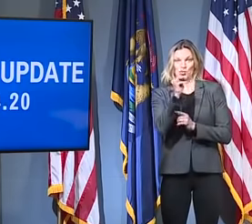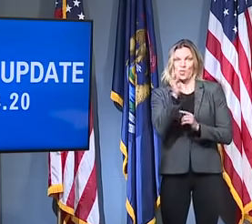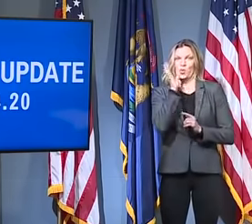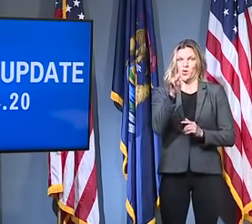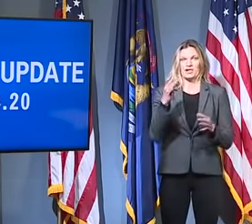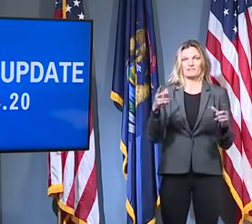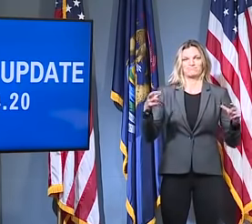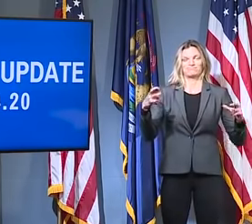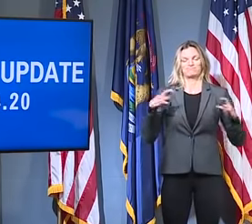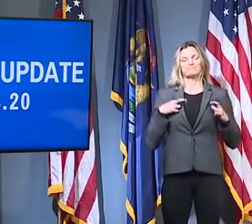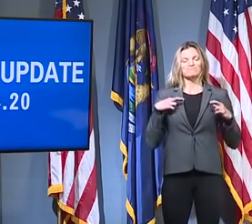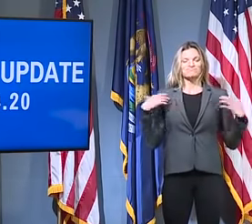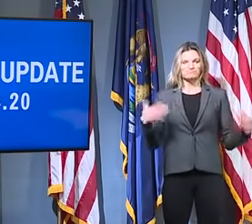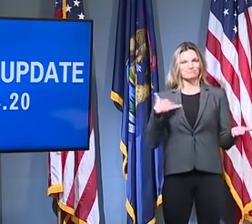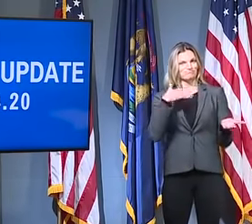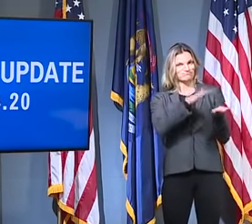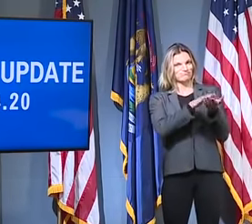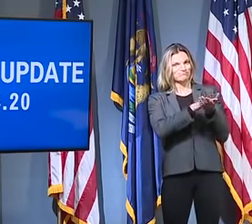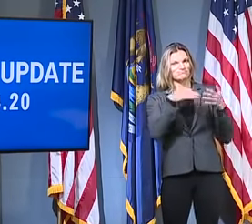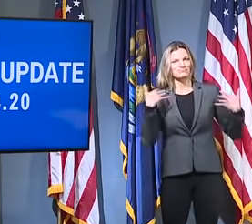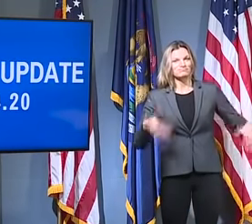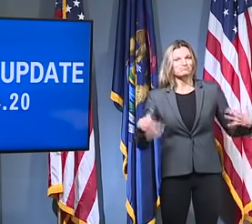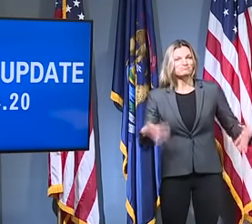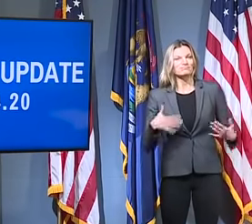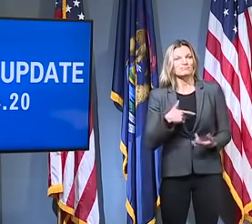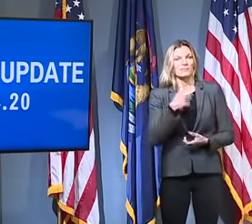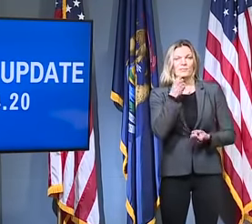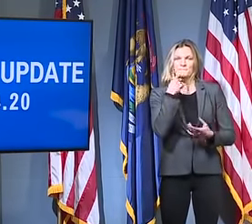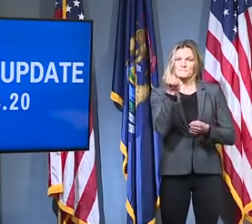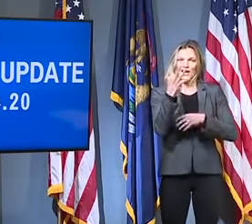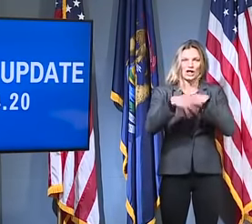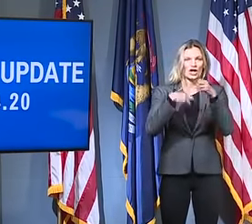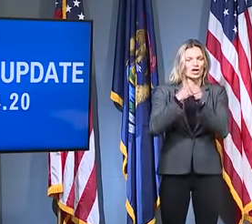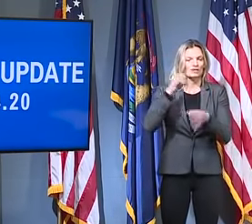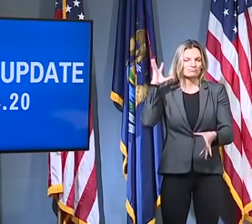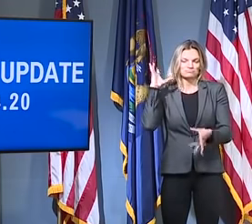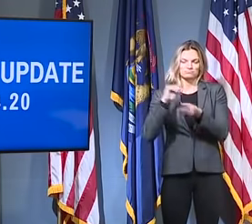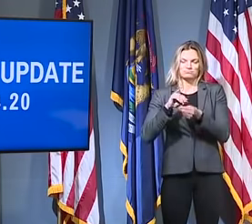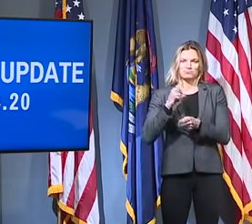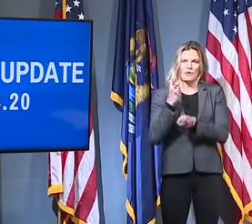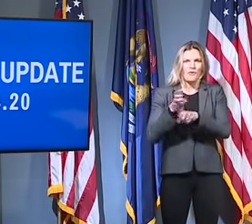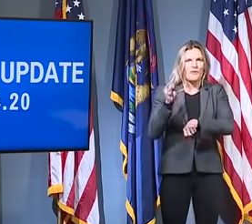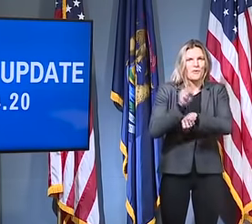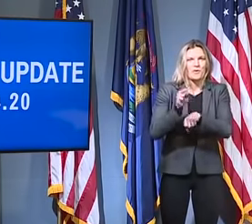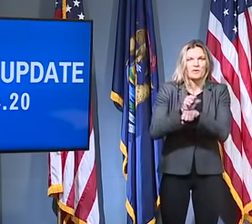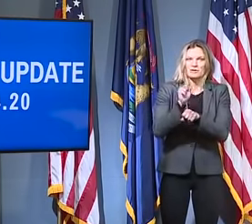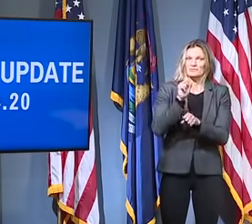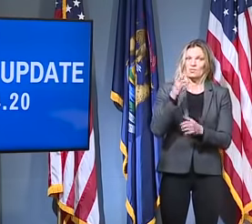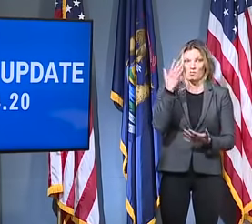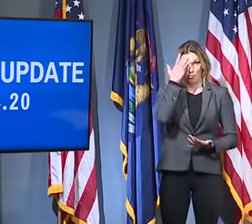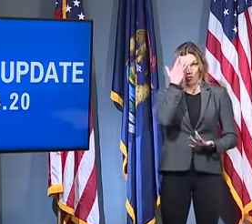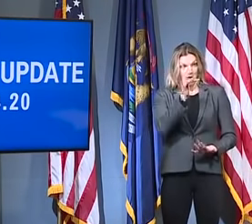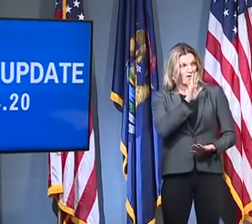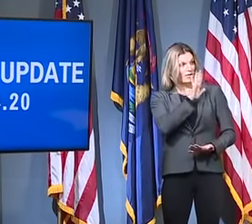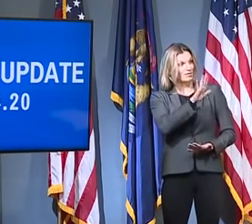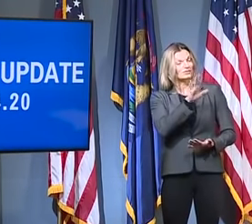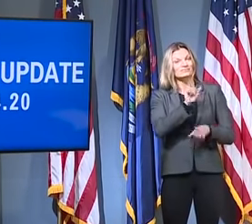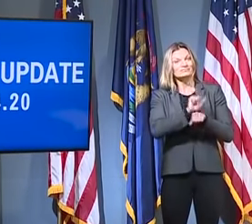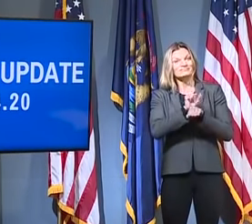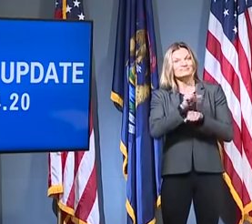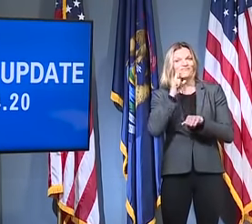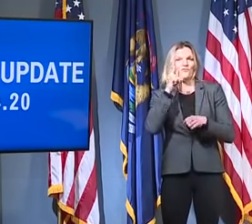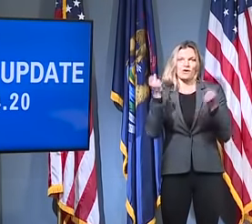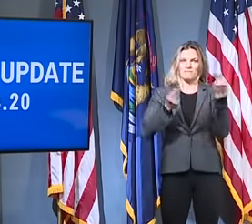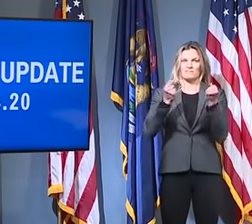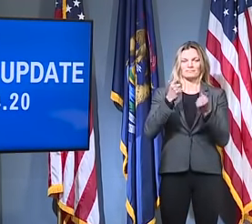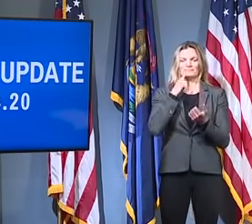appreciate his leadership and his years of dedication to ensuring that Michigan remains the automotive capital of the world,